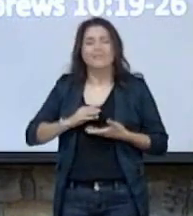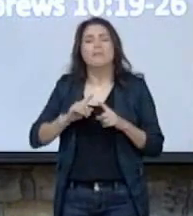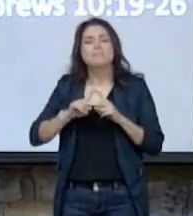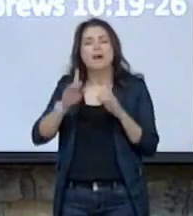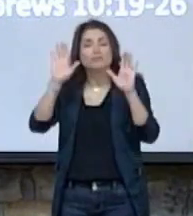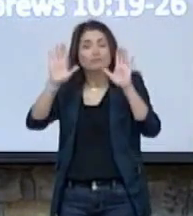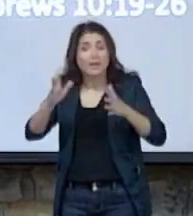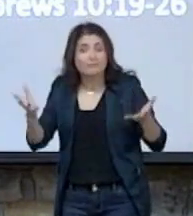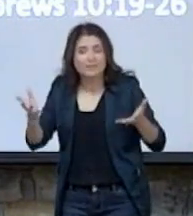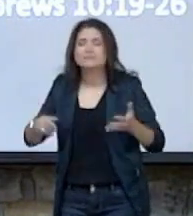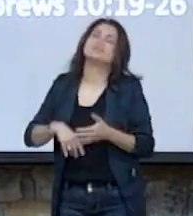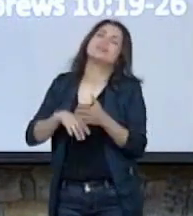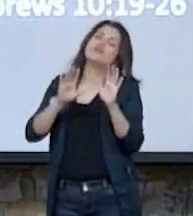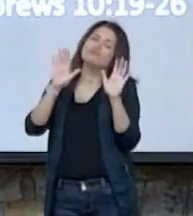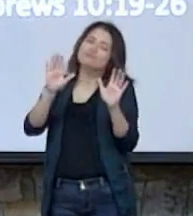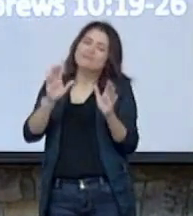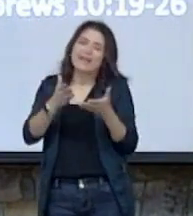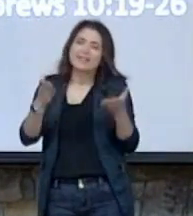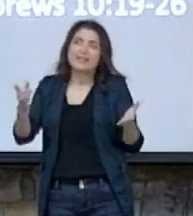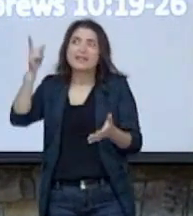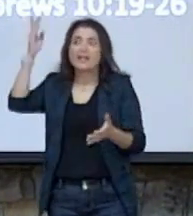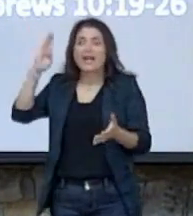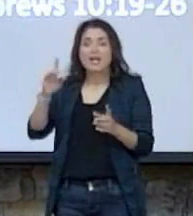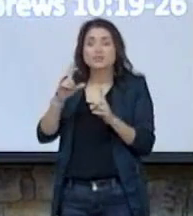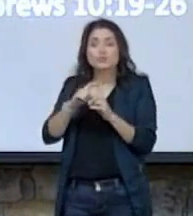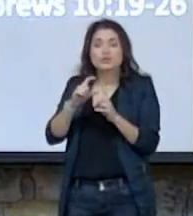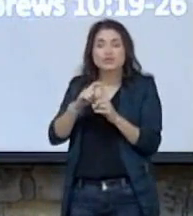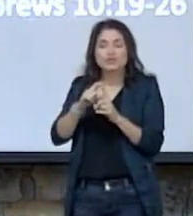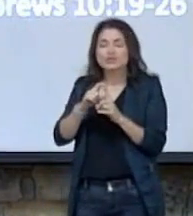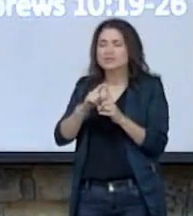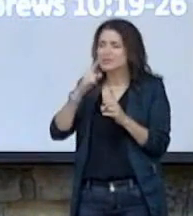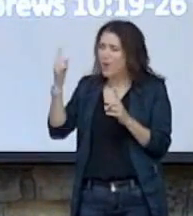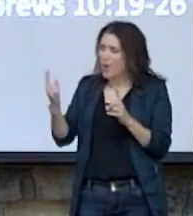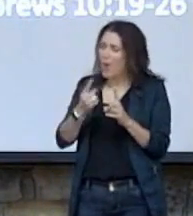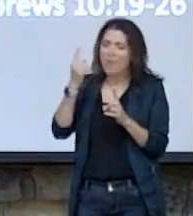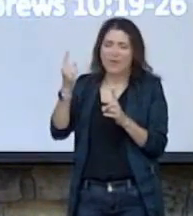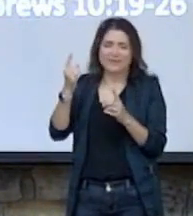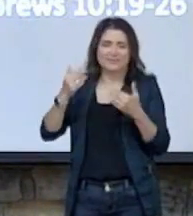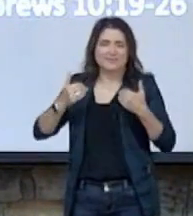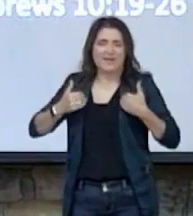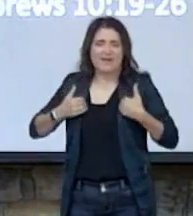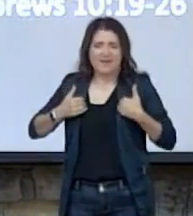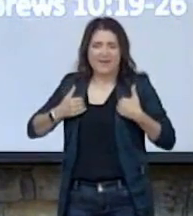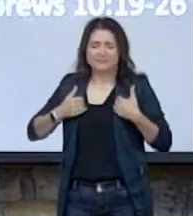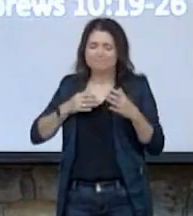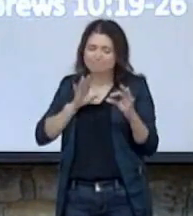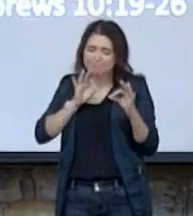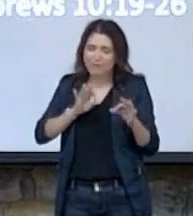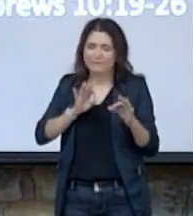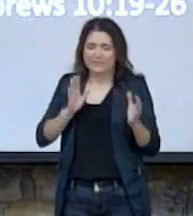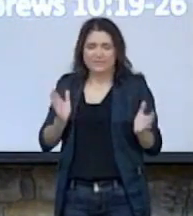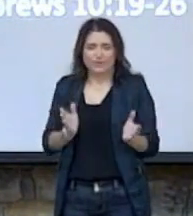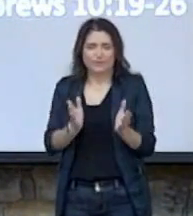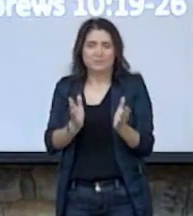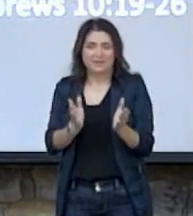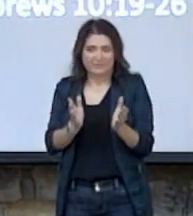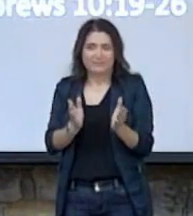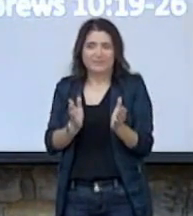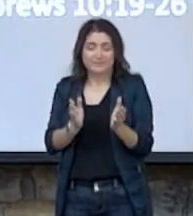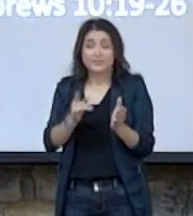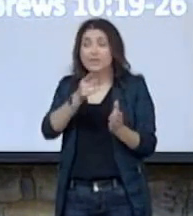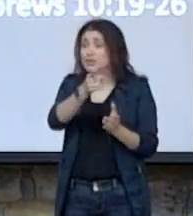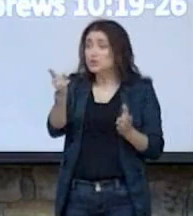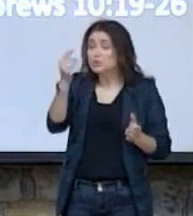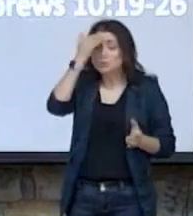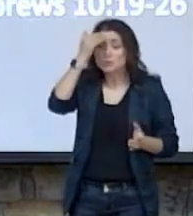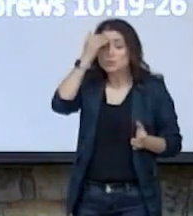thing. The great thing is God's Word always has the perfect encouragement. Did you know